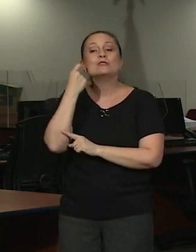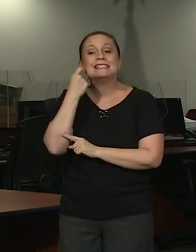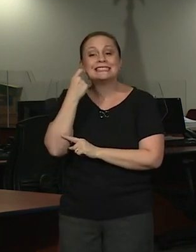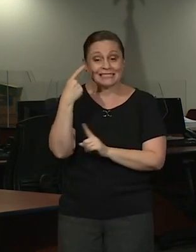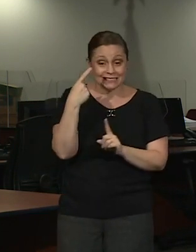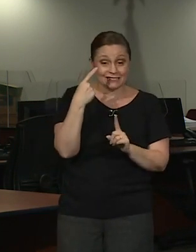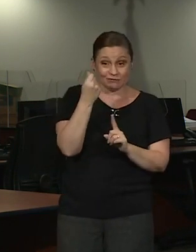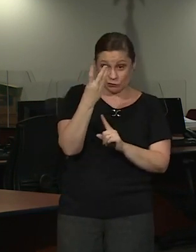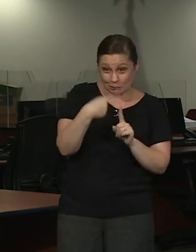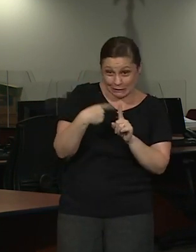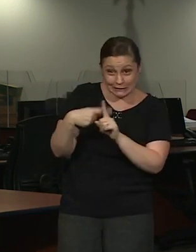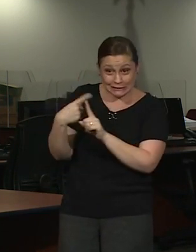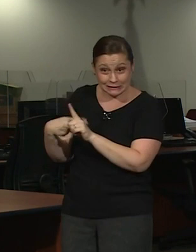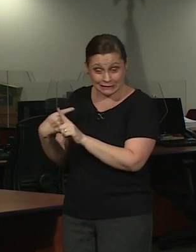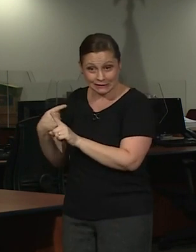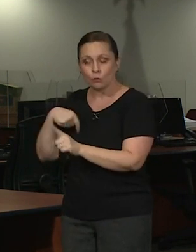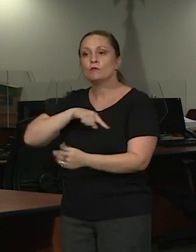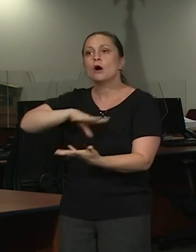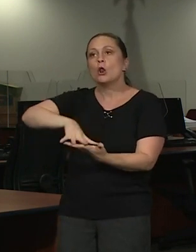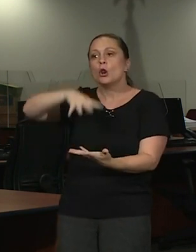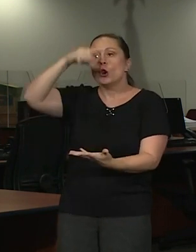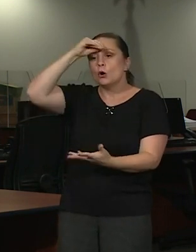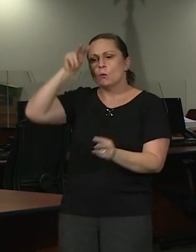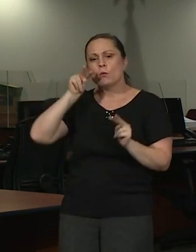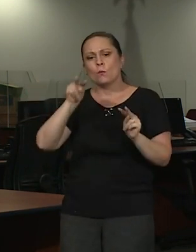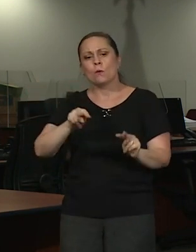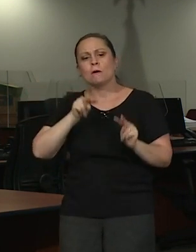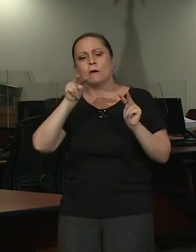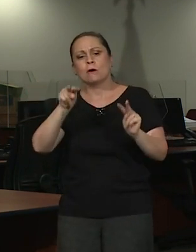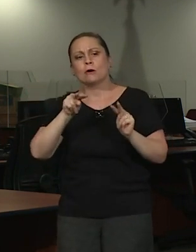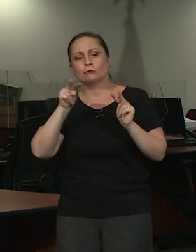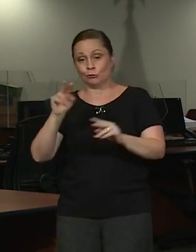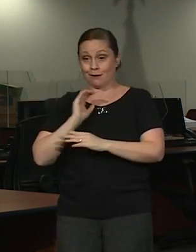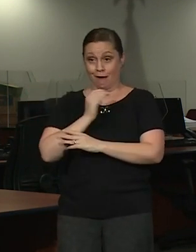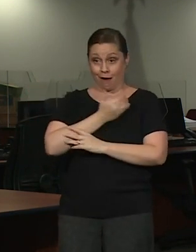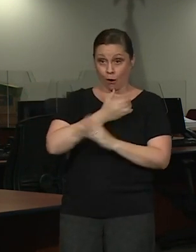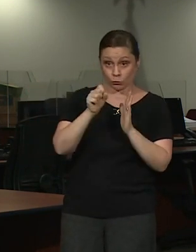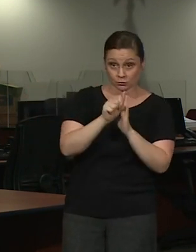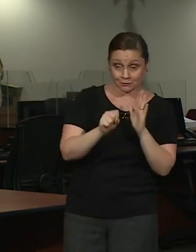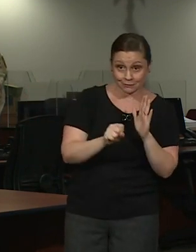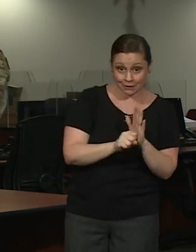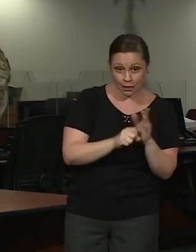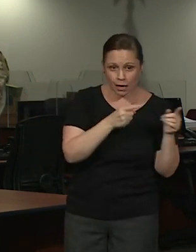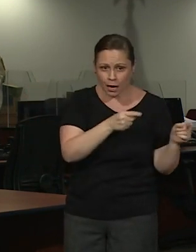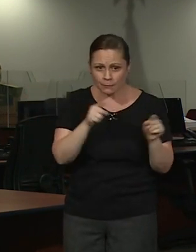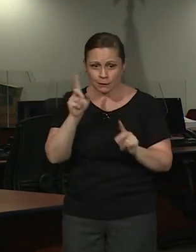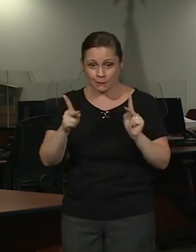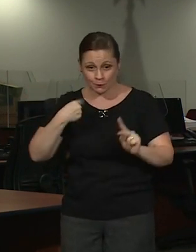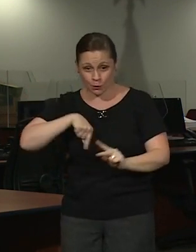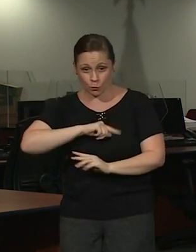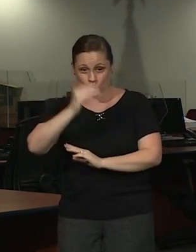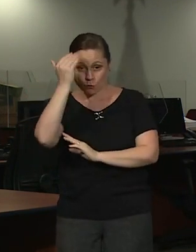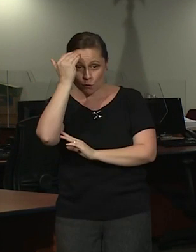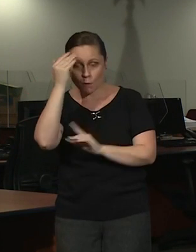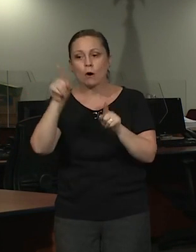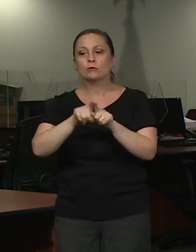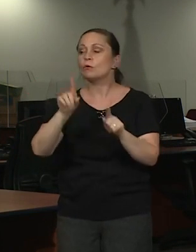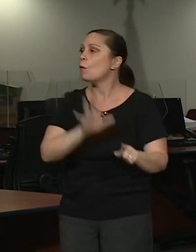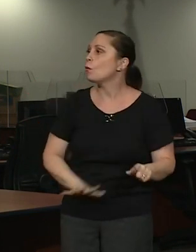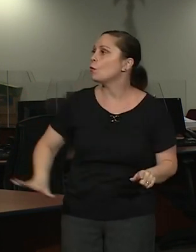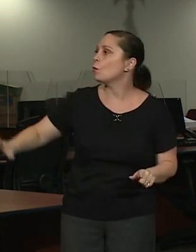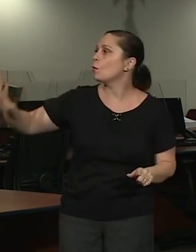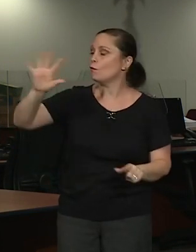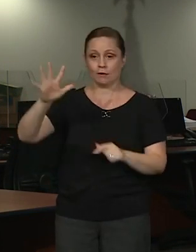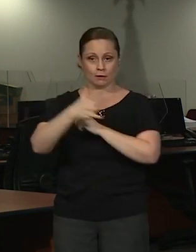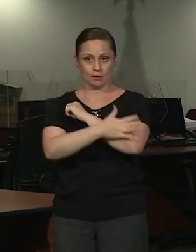only what's happening in our state to people we know, but to people we don't know all over the country and all over the